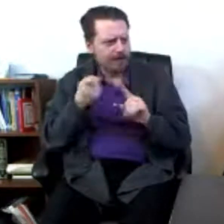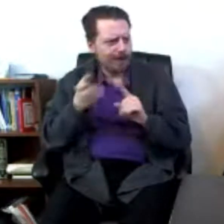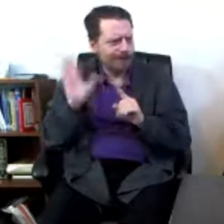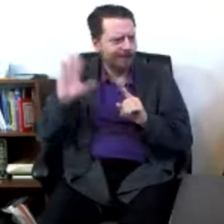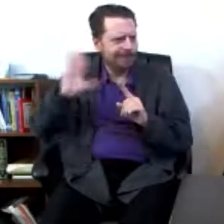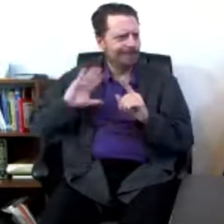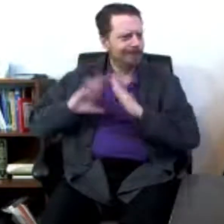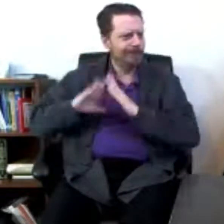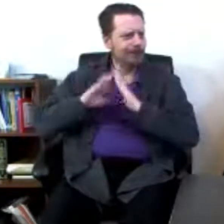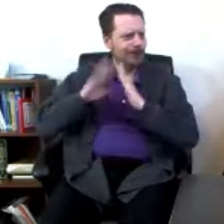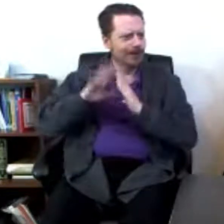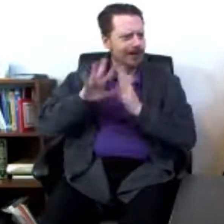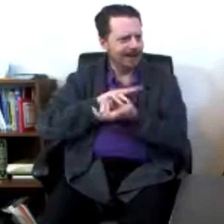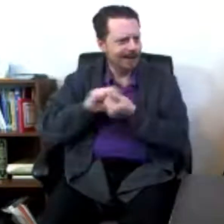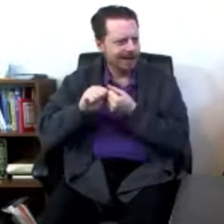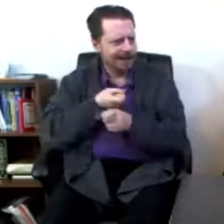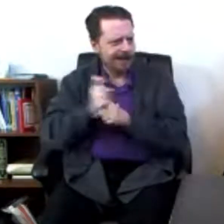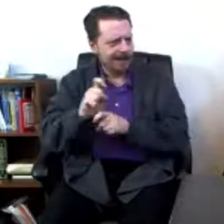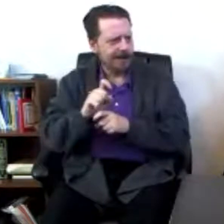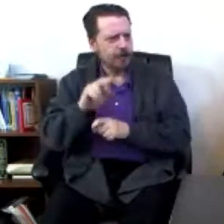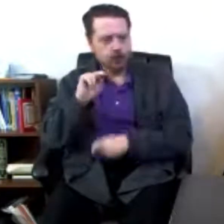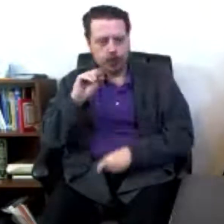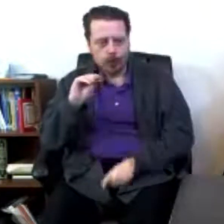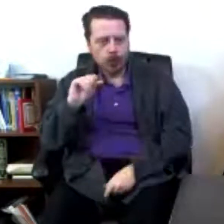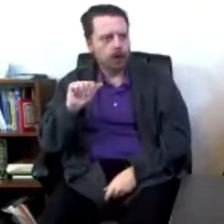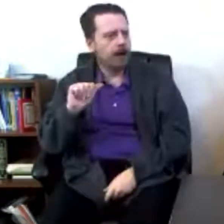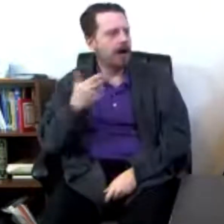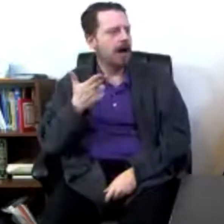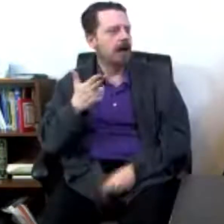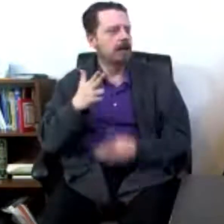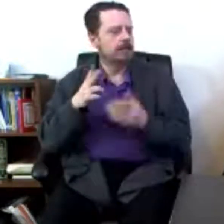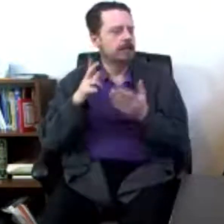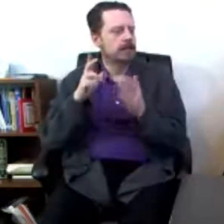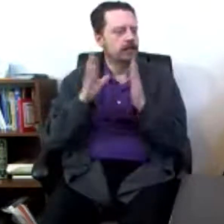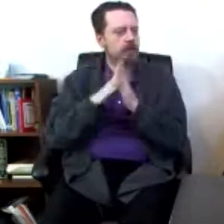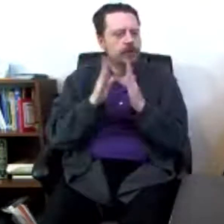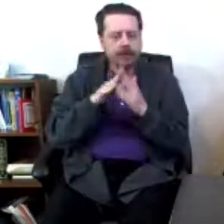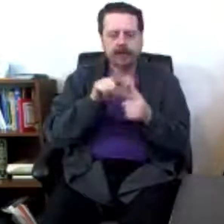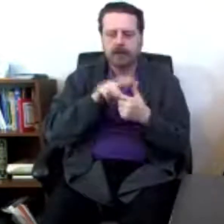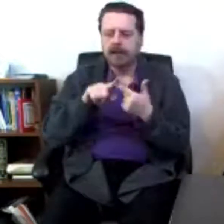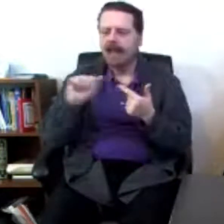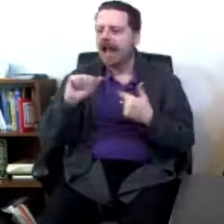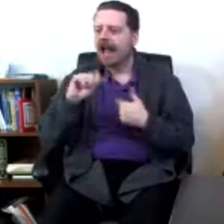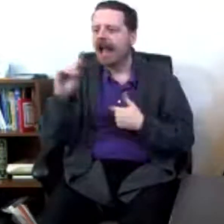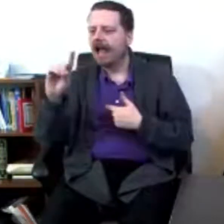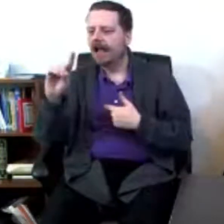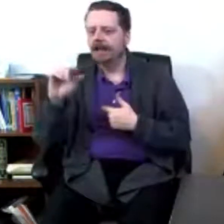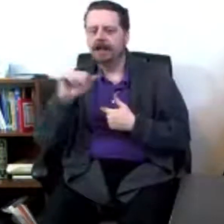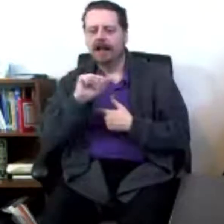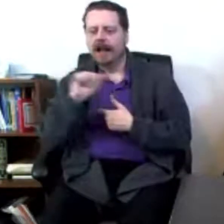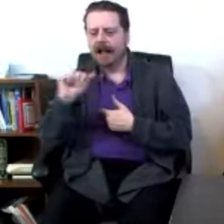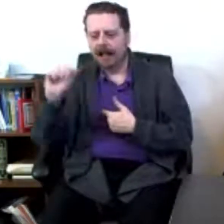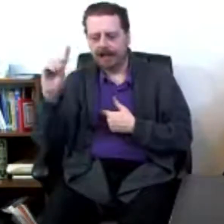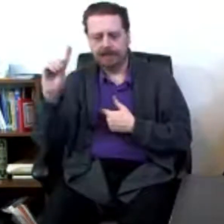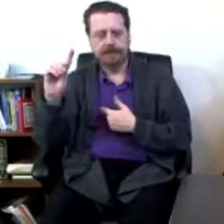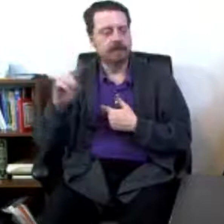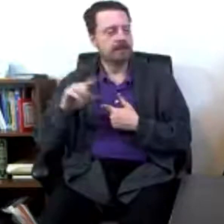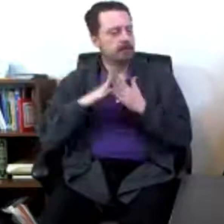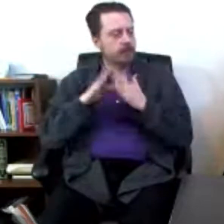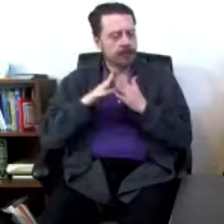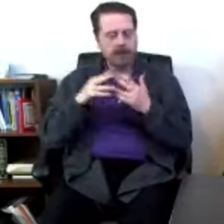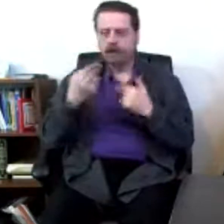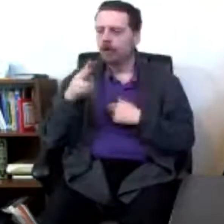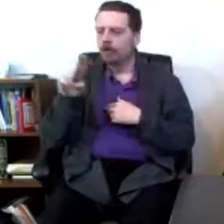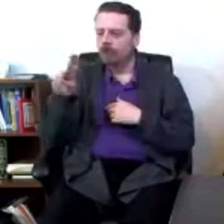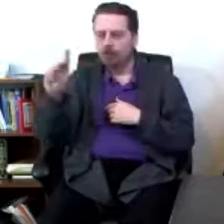Haven't you heard of the news of the people of Noah, the people of Ad, A-A-A-D, and